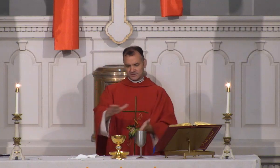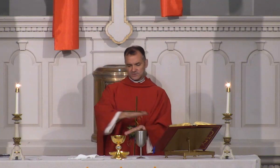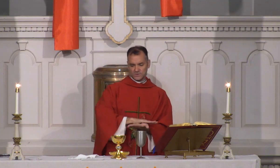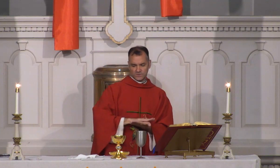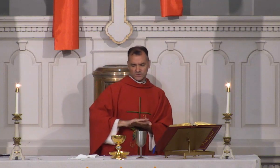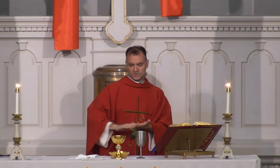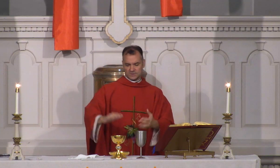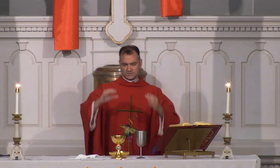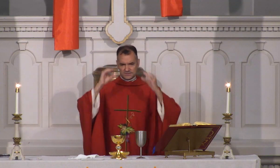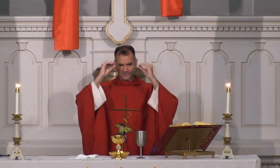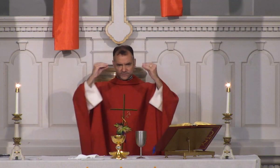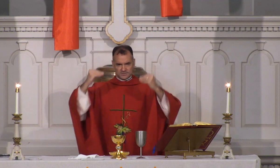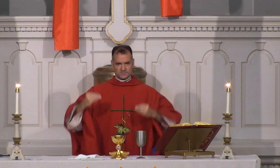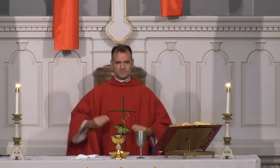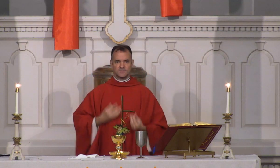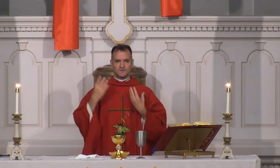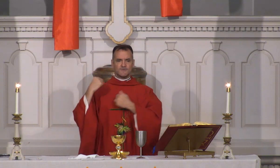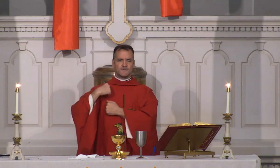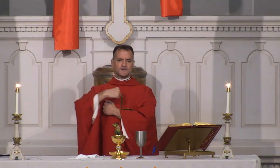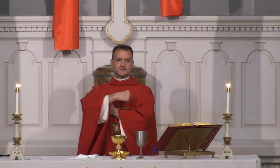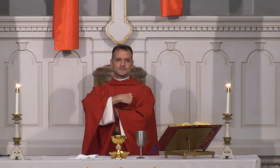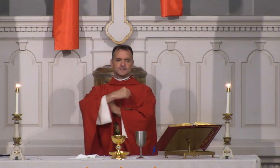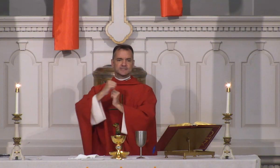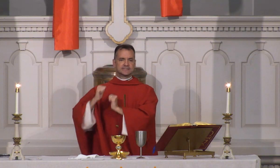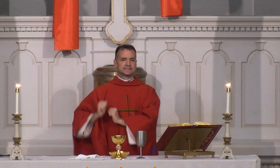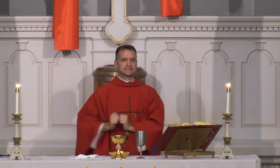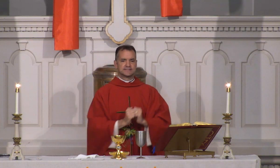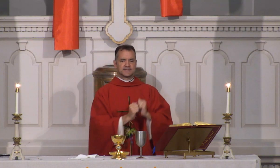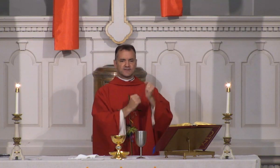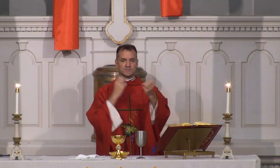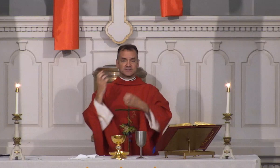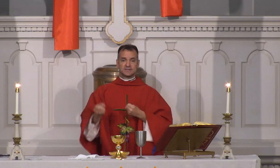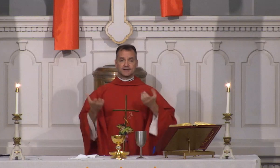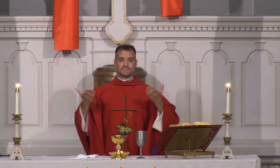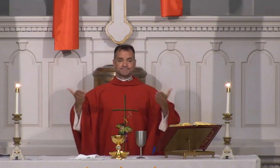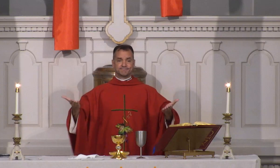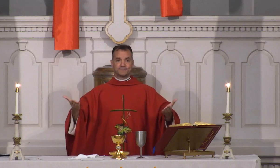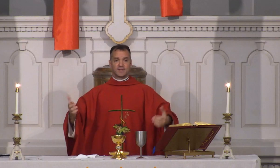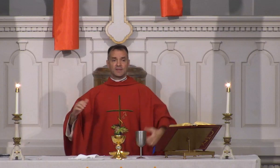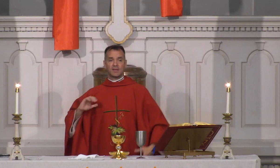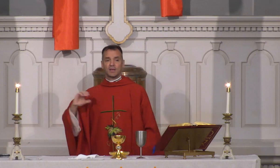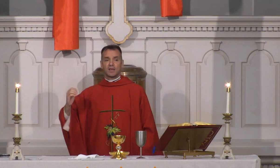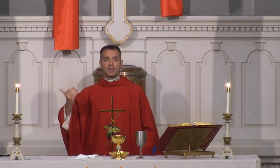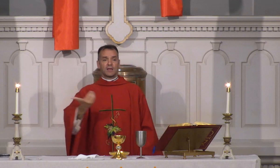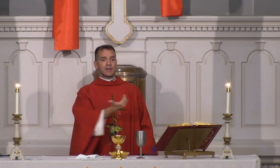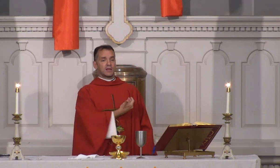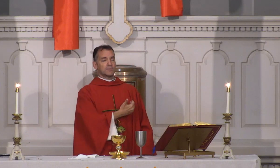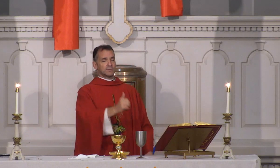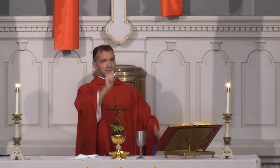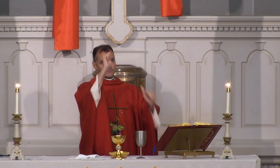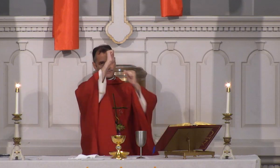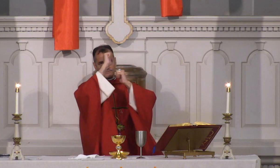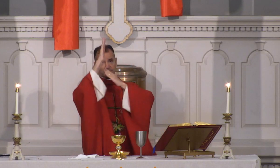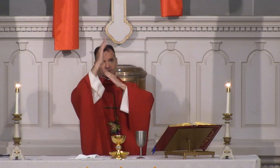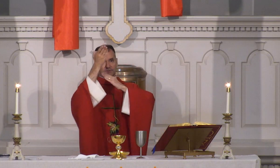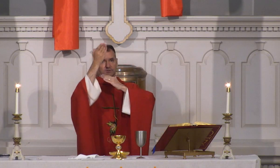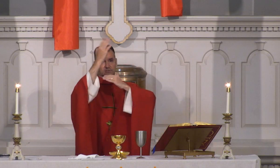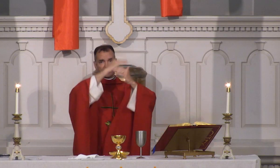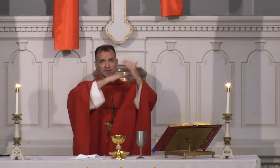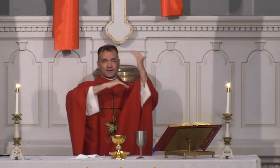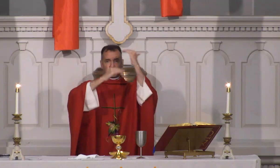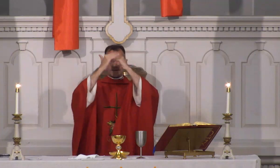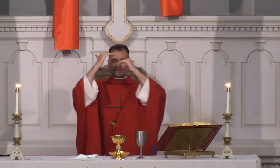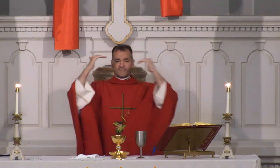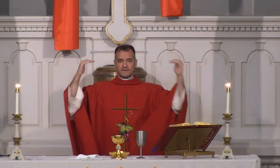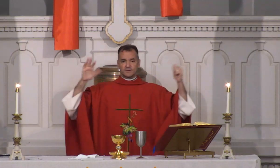At the Savior's command, informed by divine teaching, we dare to say, Our Father, who art